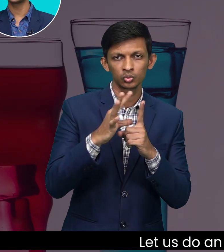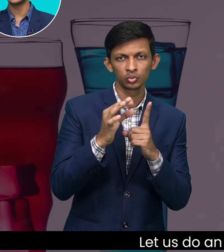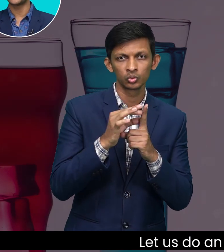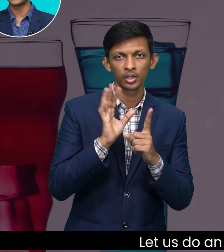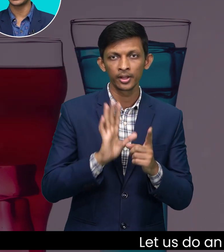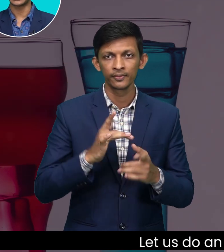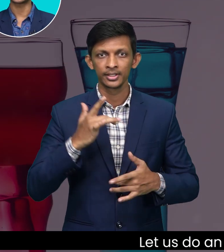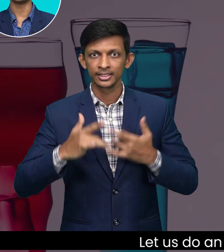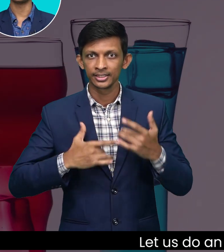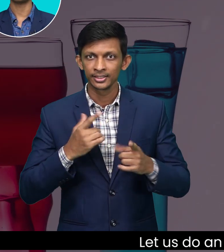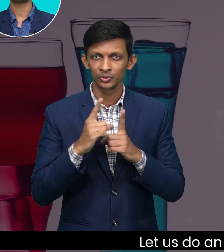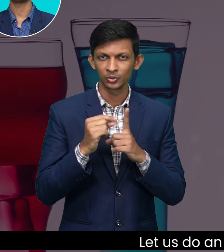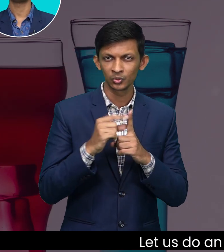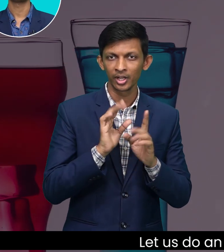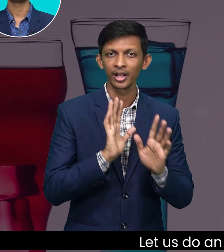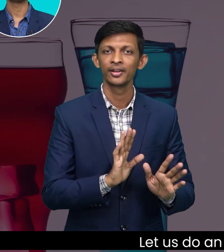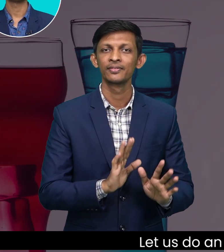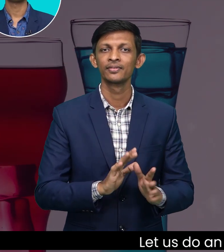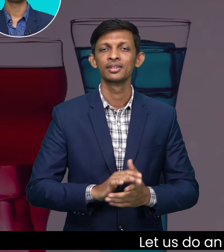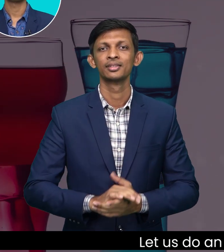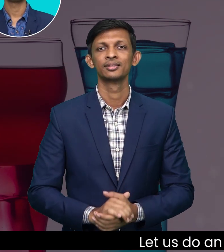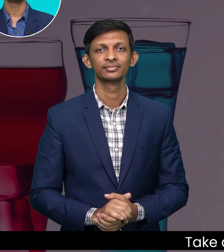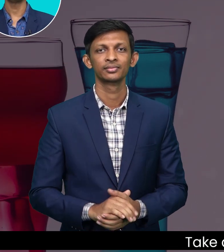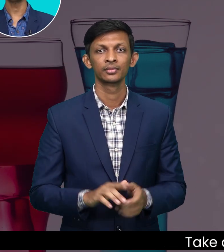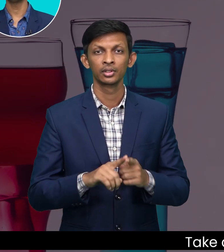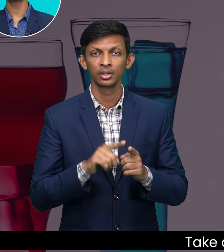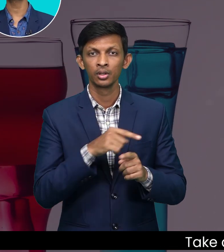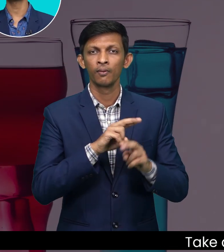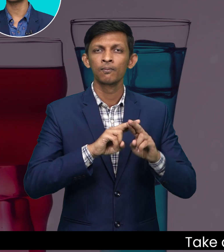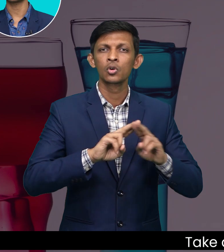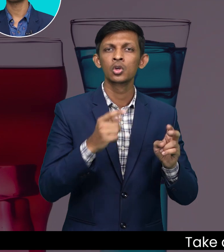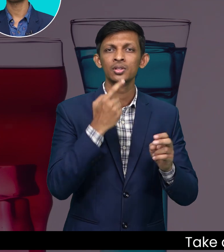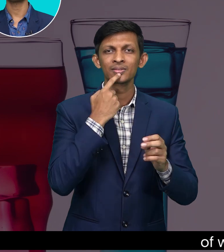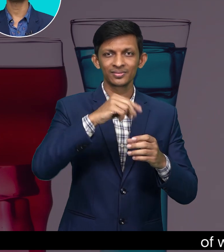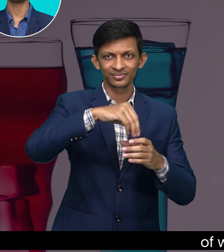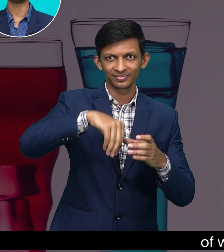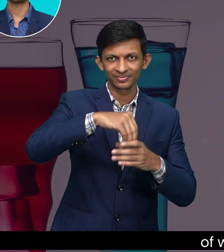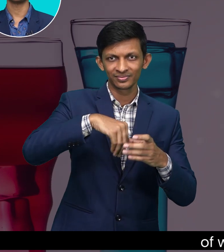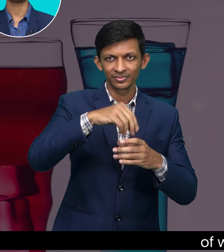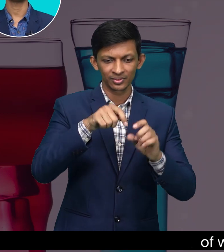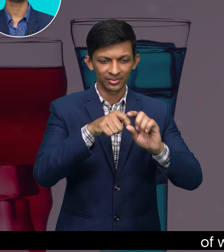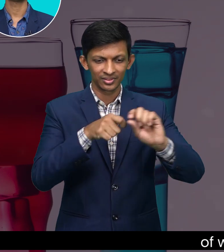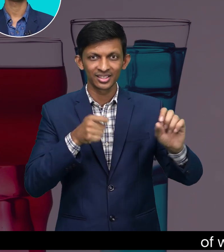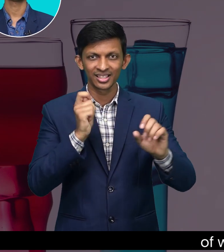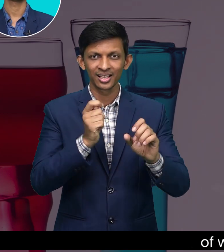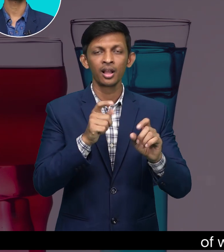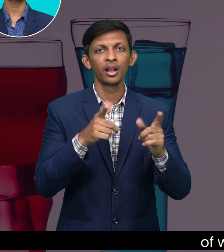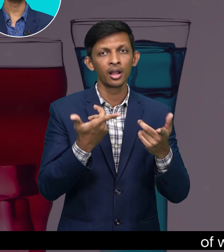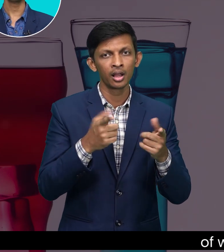Let us do an interesting activity. Take a whole stick of white chalk.